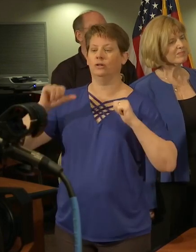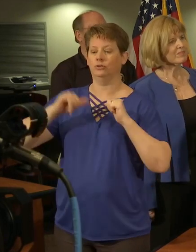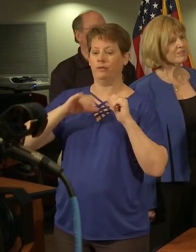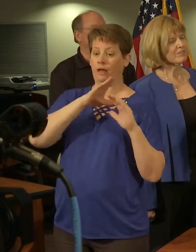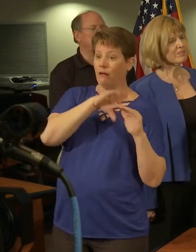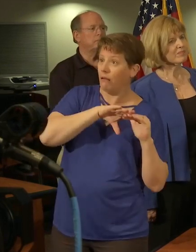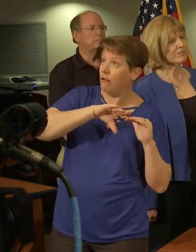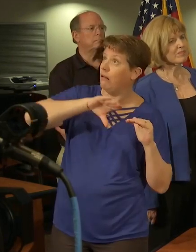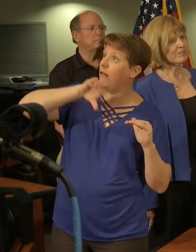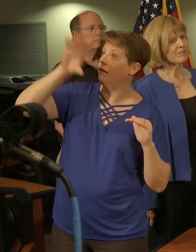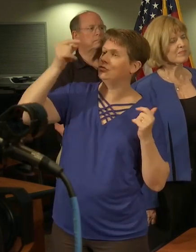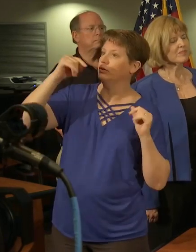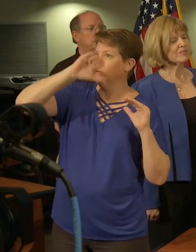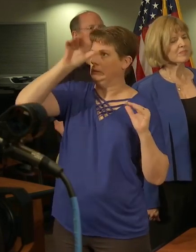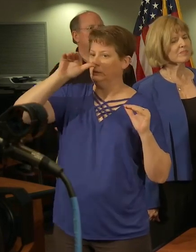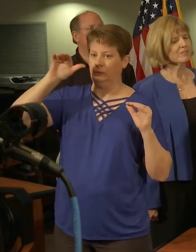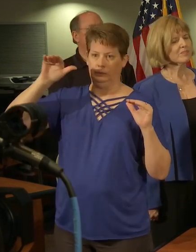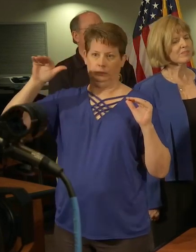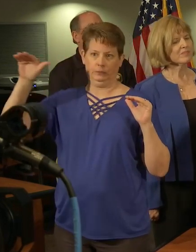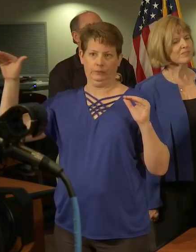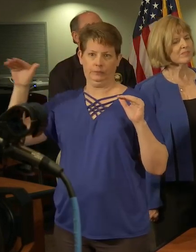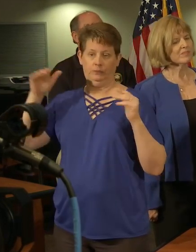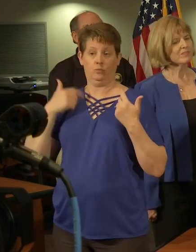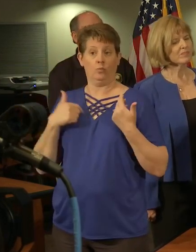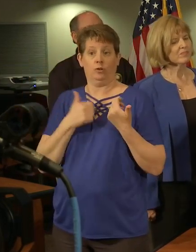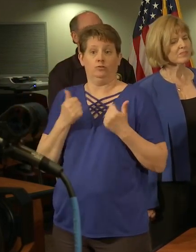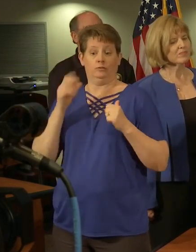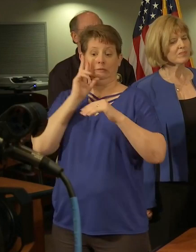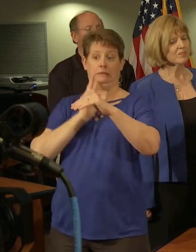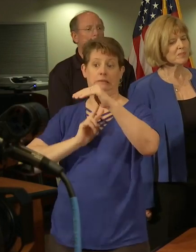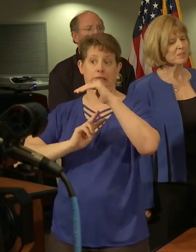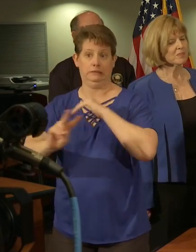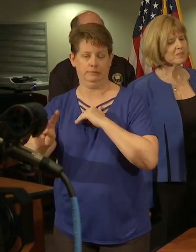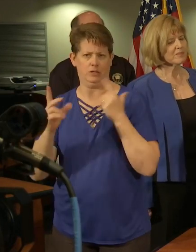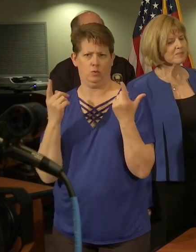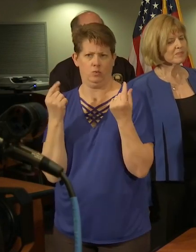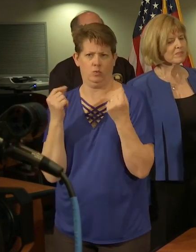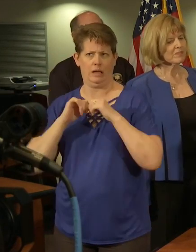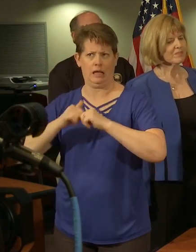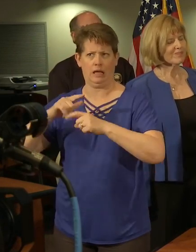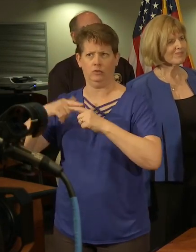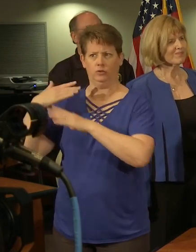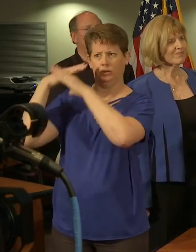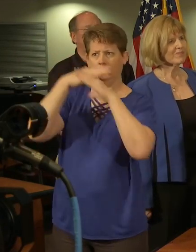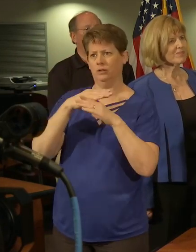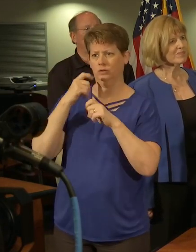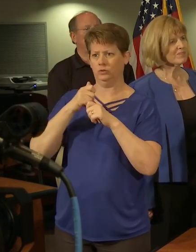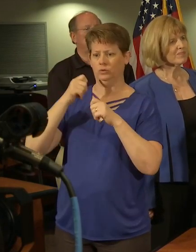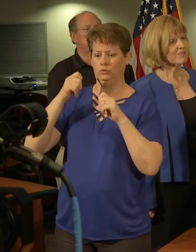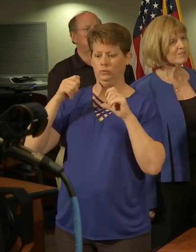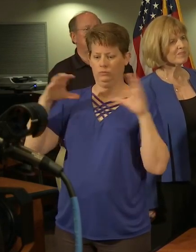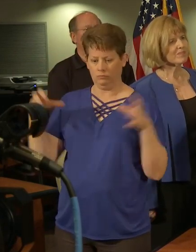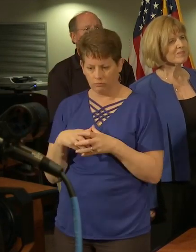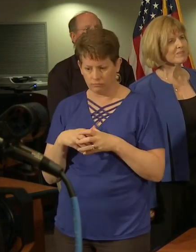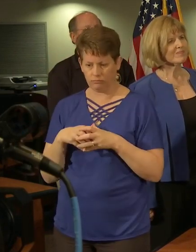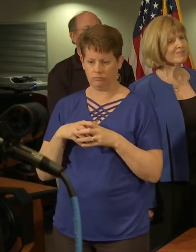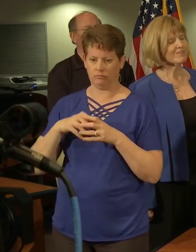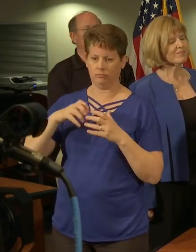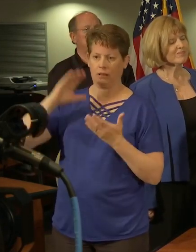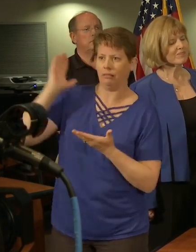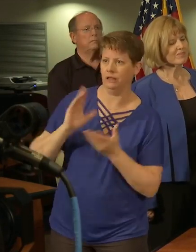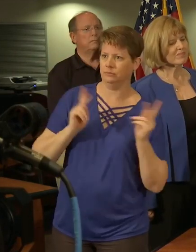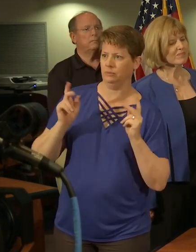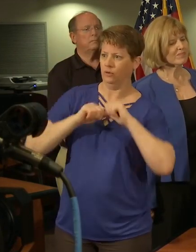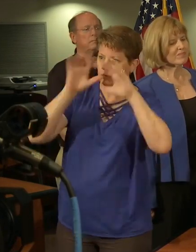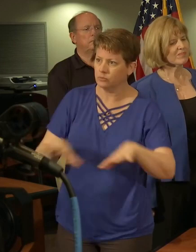curve of this thing. That is to anticipate what we're going to need in order to keep the contagion down, and